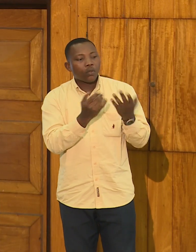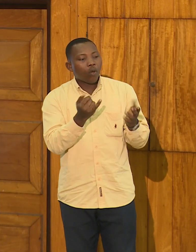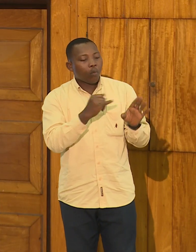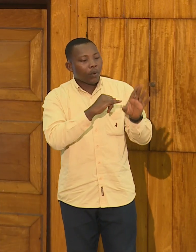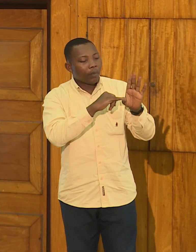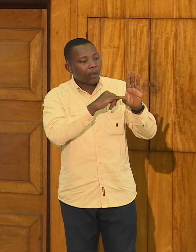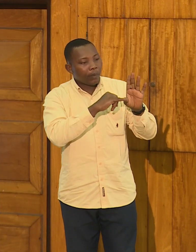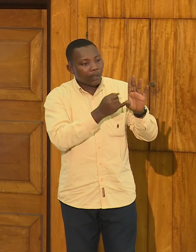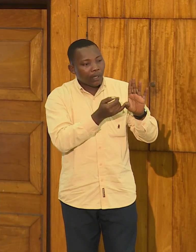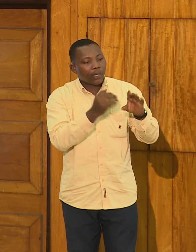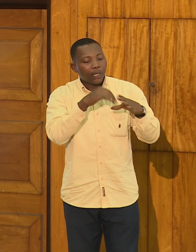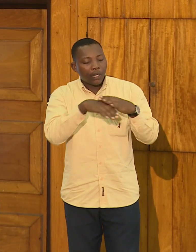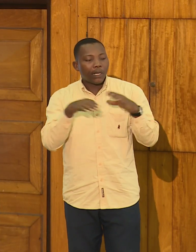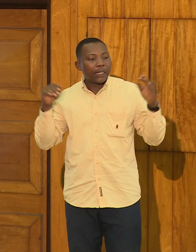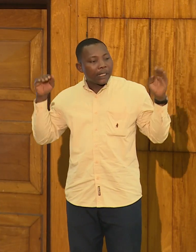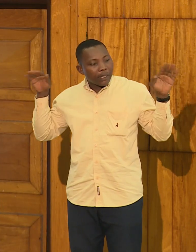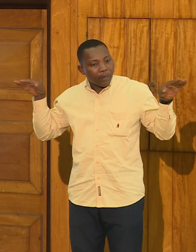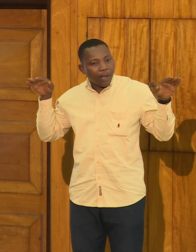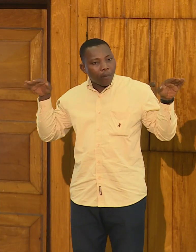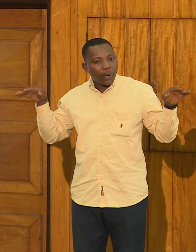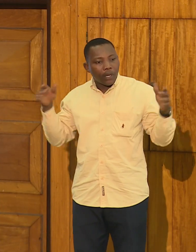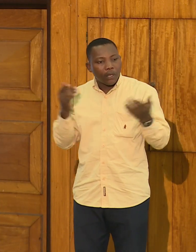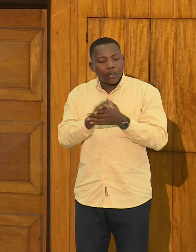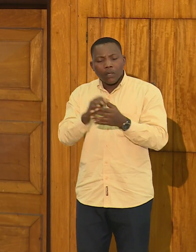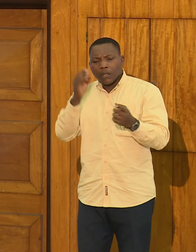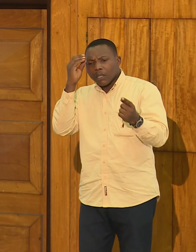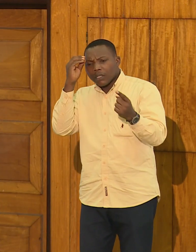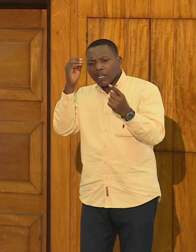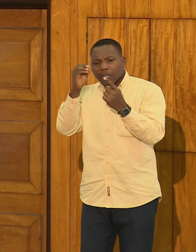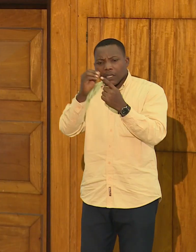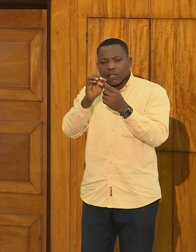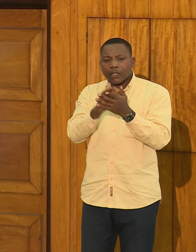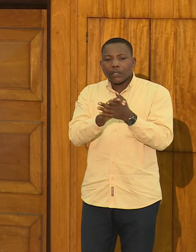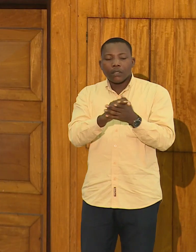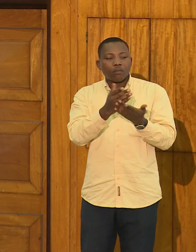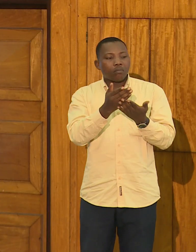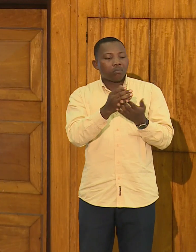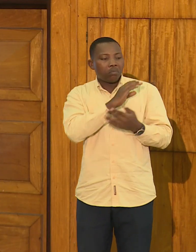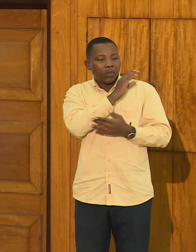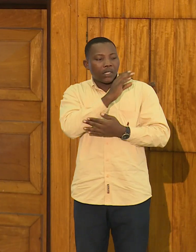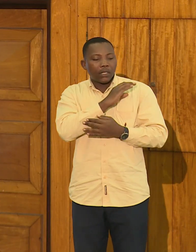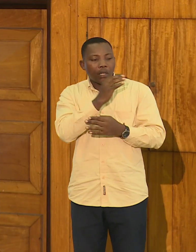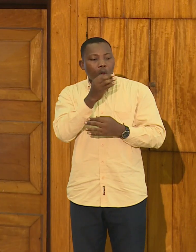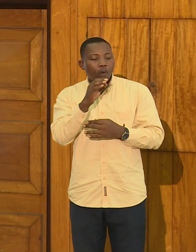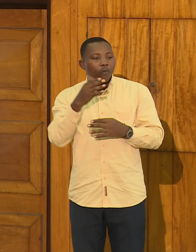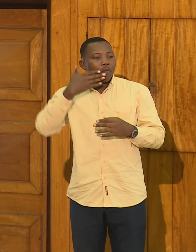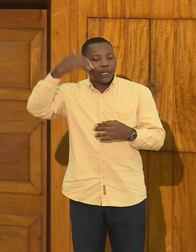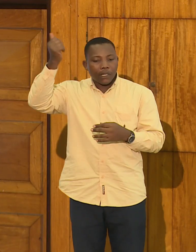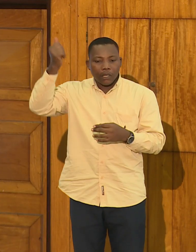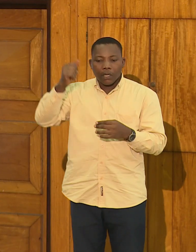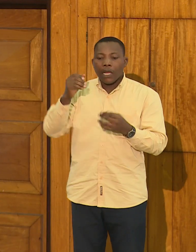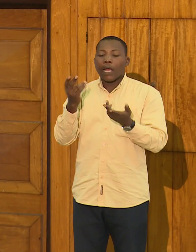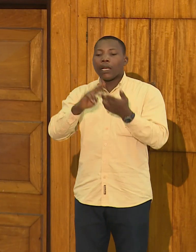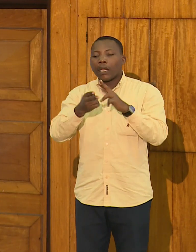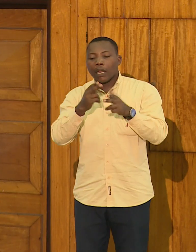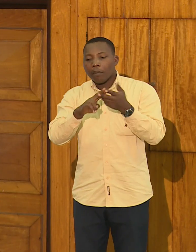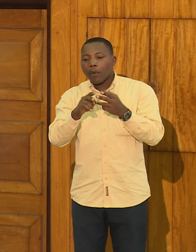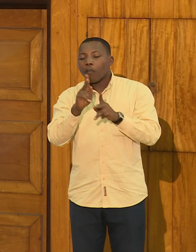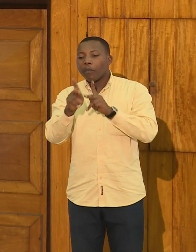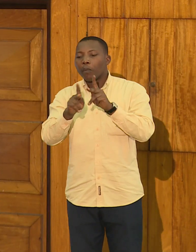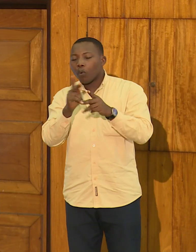Metropolitan Province in Zimbabwe, specifically targeting the Mpilo Center of Excellence. And the target population was children